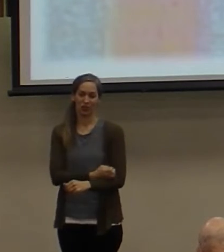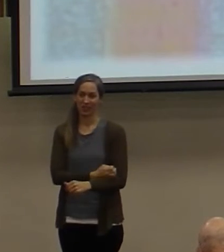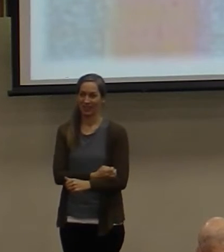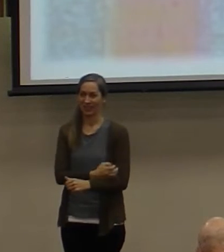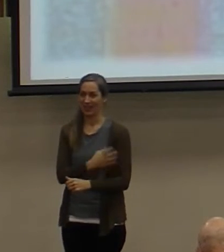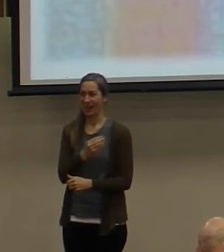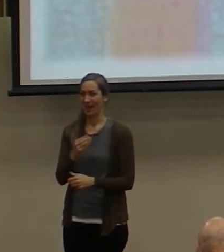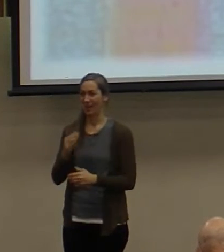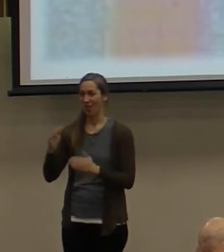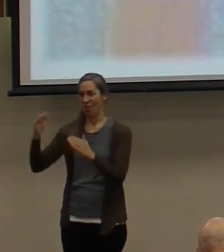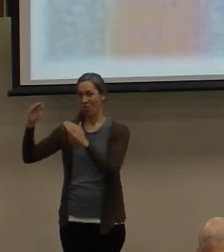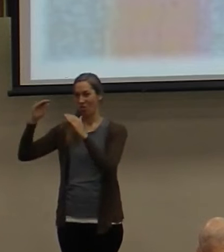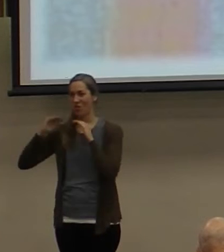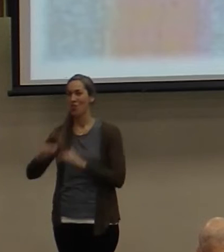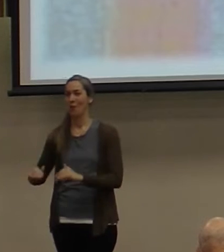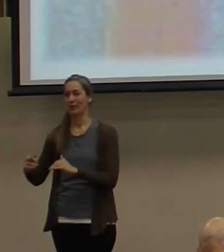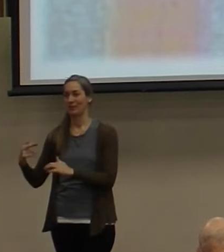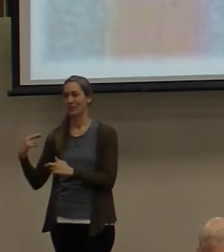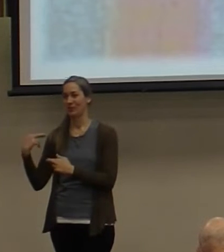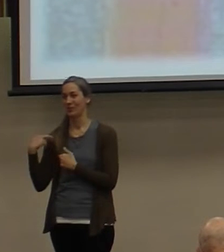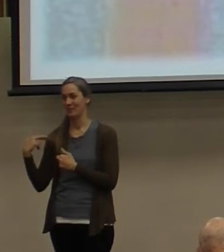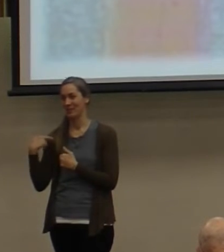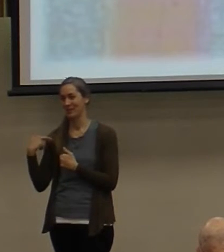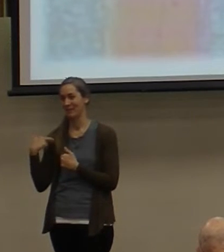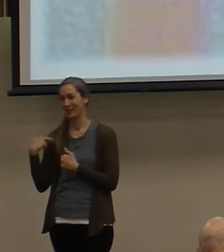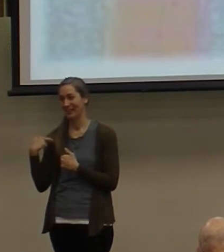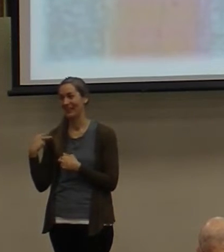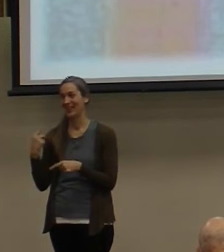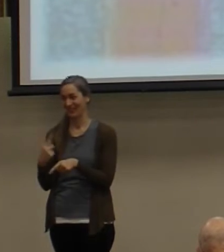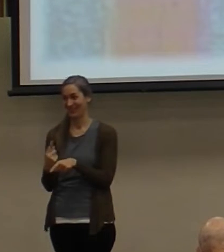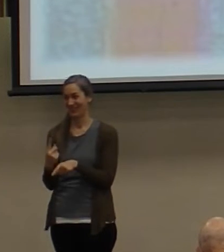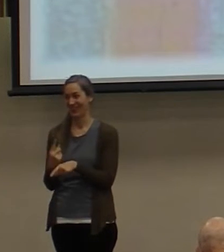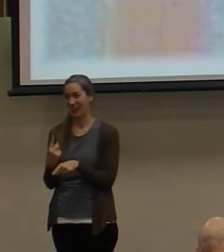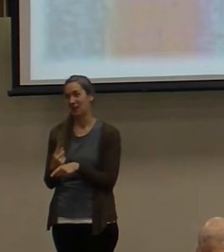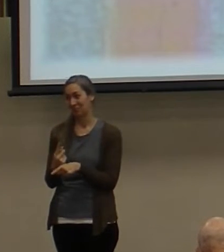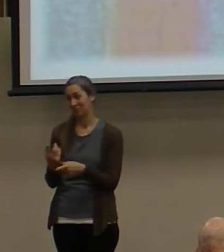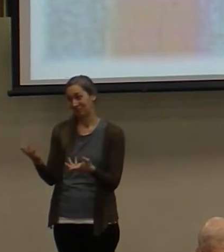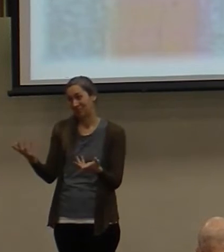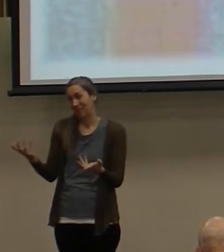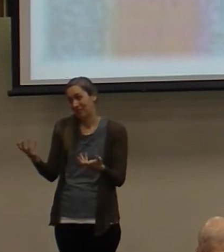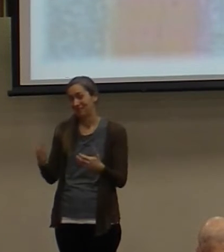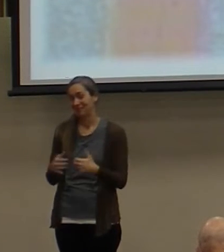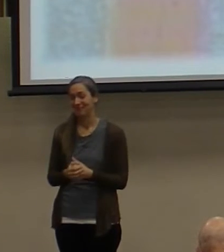lowest levels of responsibility, right? For the most part.